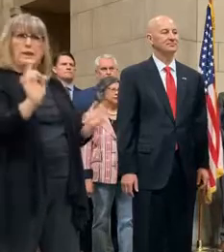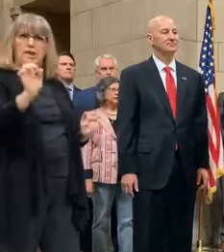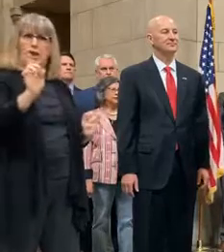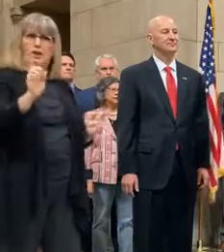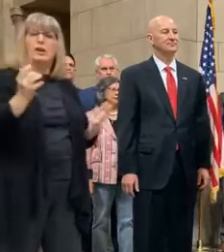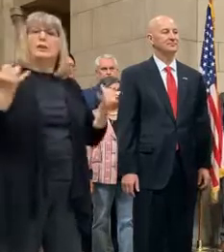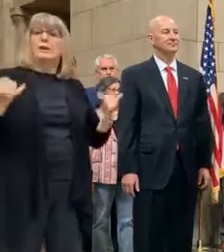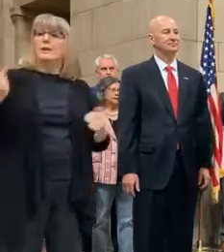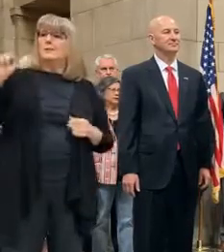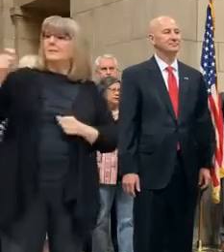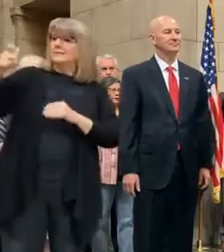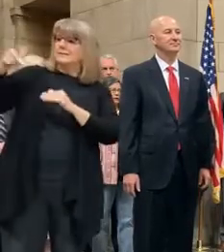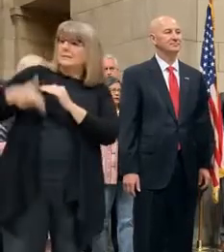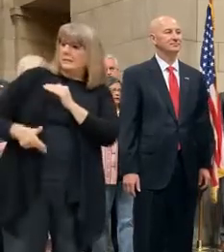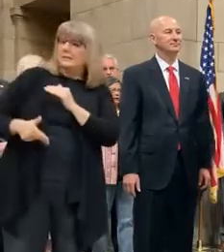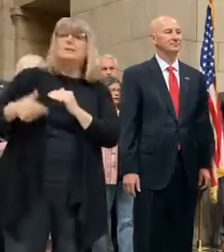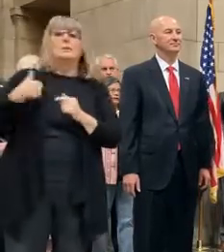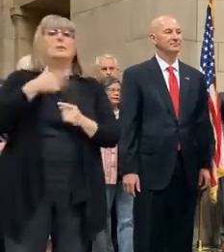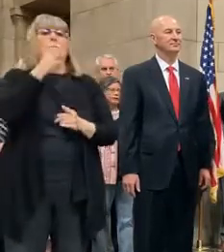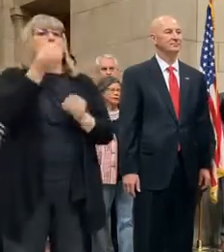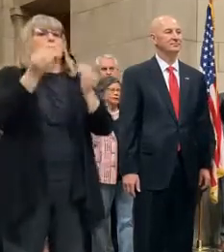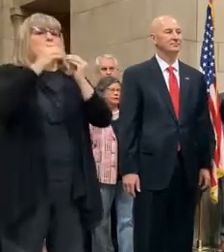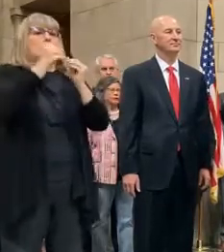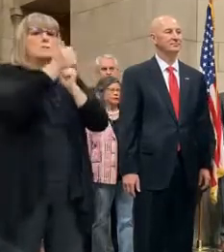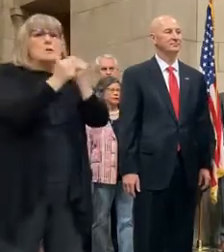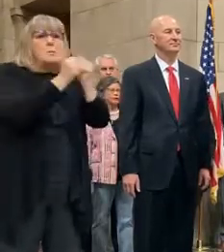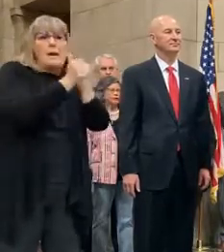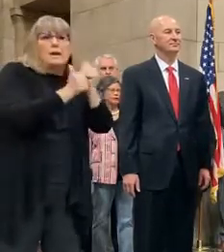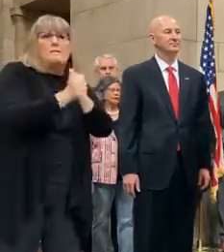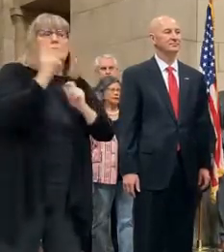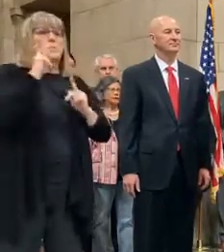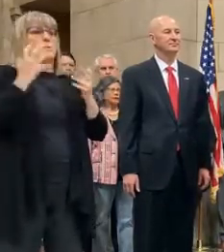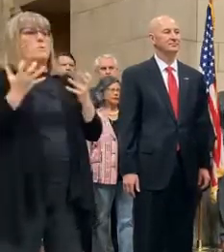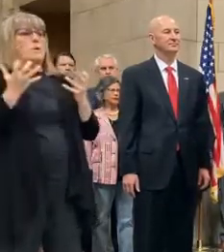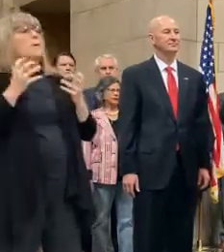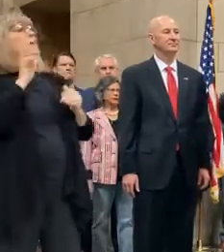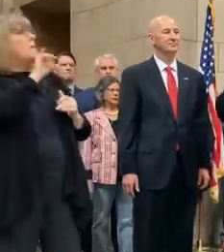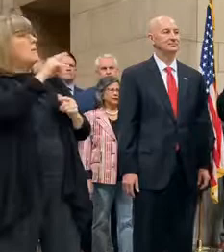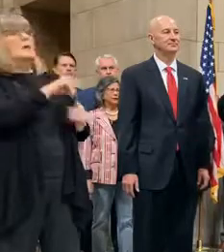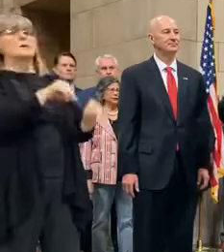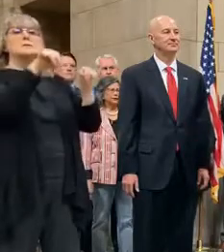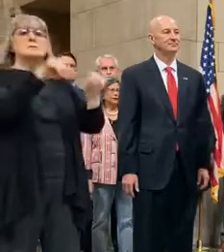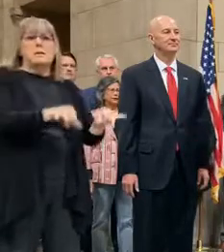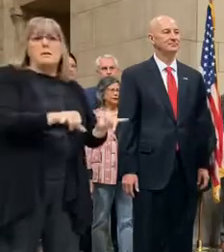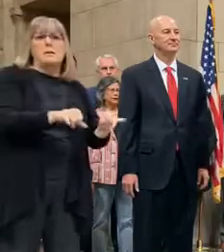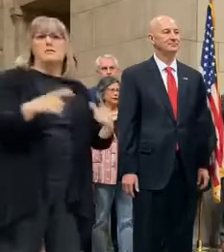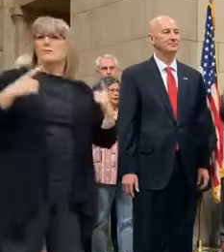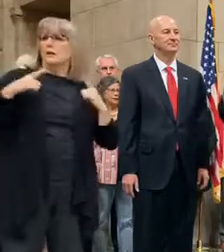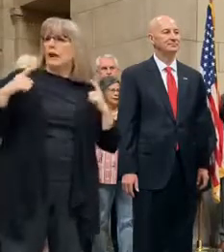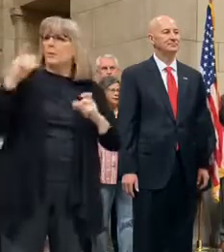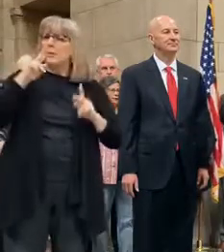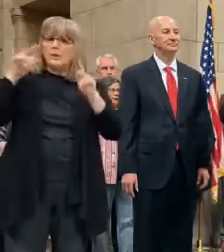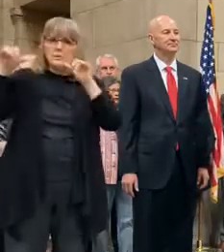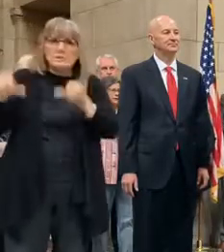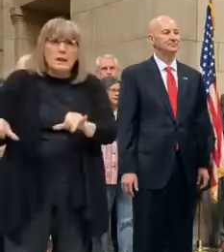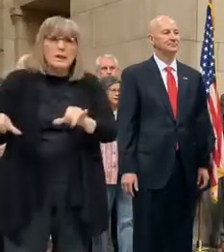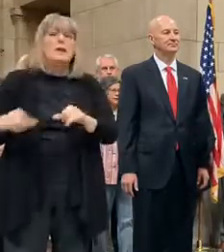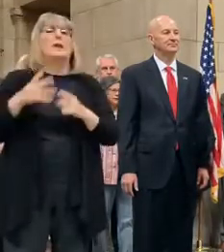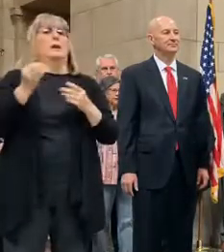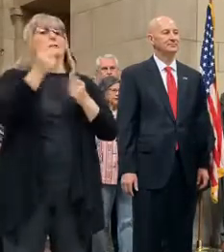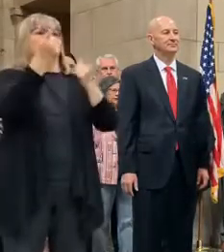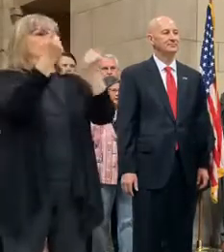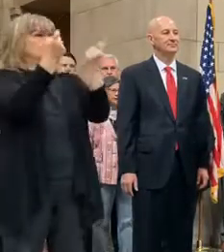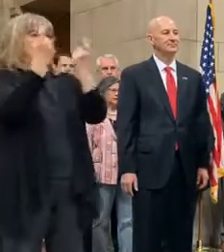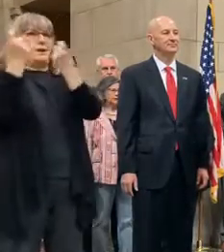much more competitive with people who are currently in the state willing to stay, keeping retirees and their families here, and attracting people from the